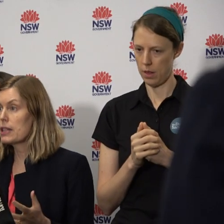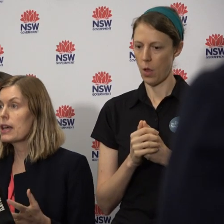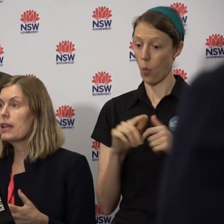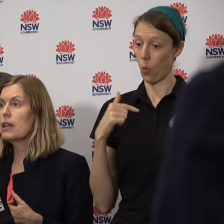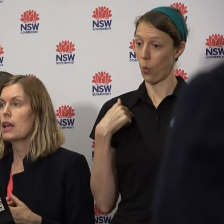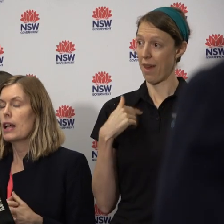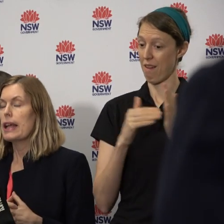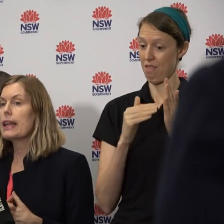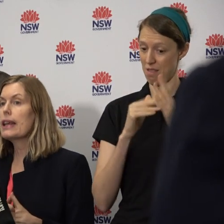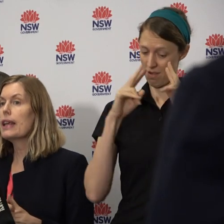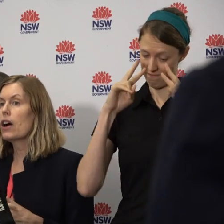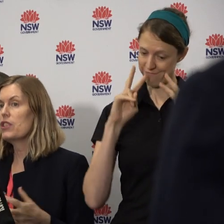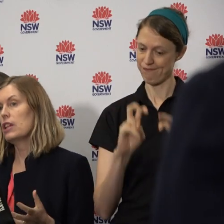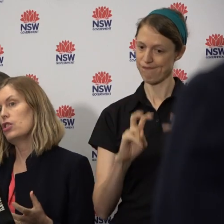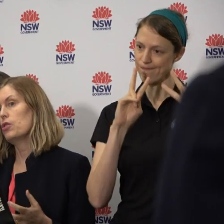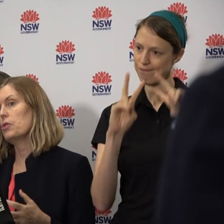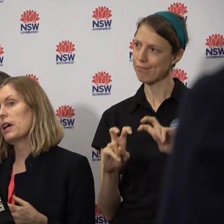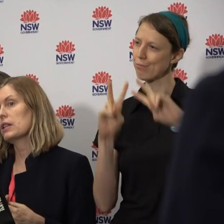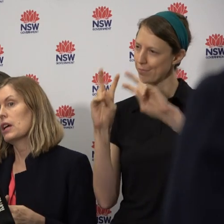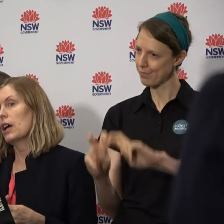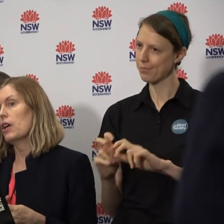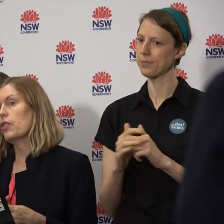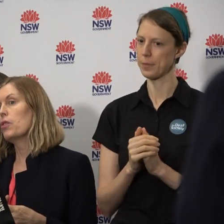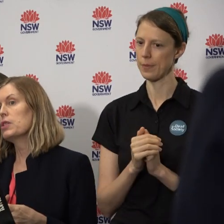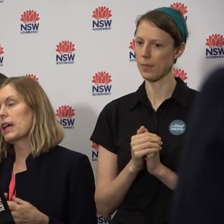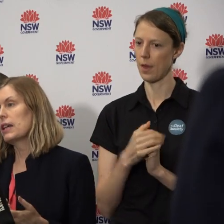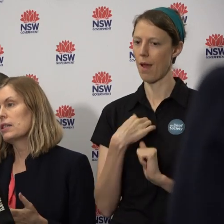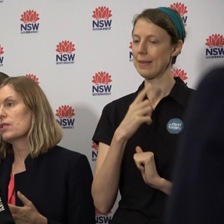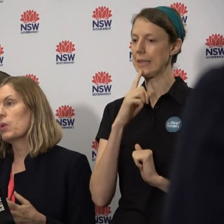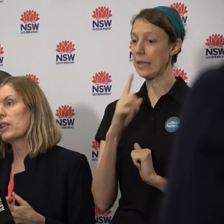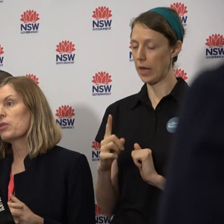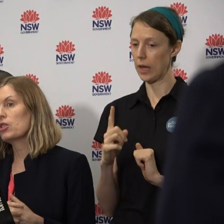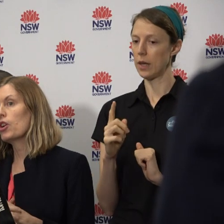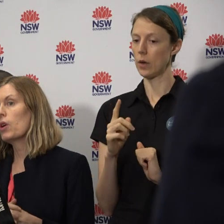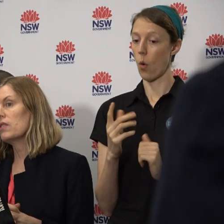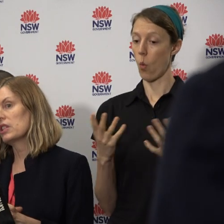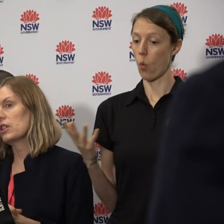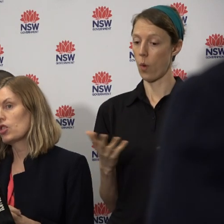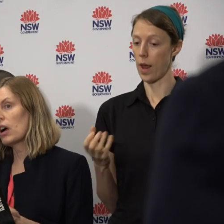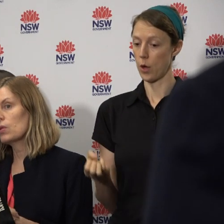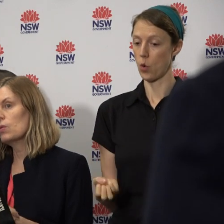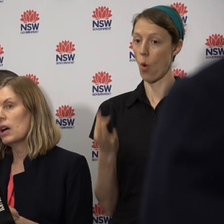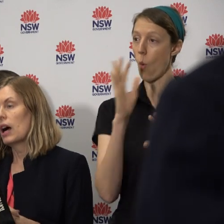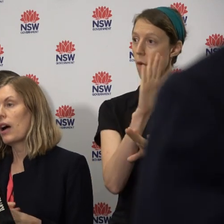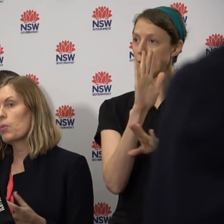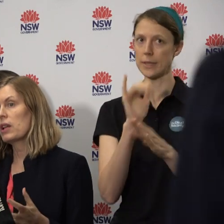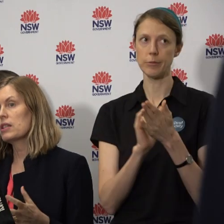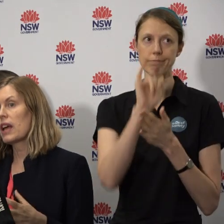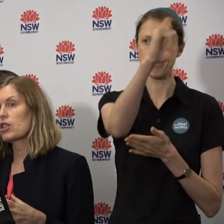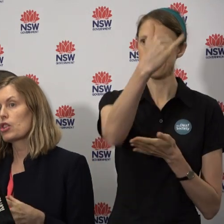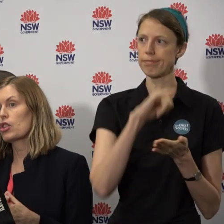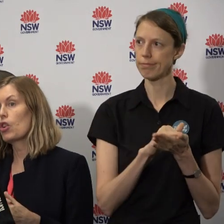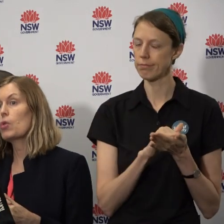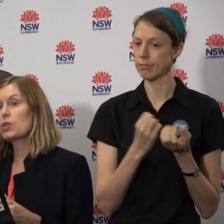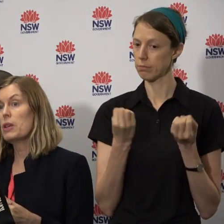currently investigating. Clearly, I've said to you that those cases where there is no overseas travel are the ones